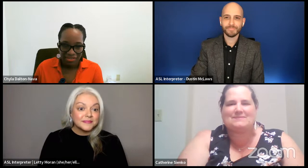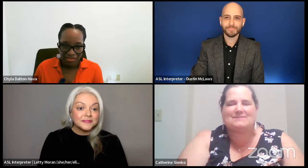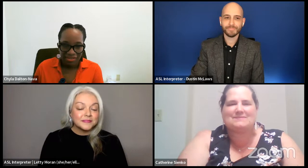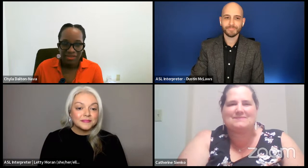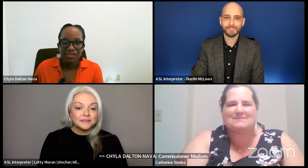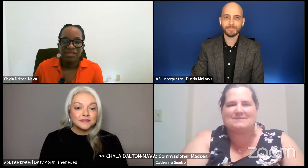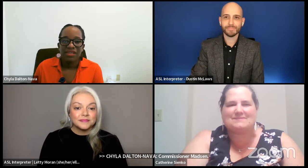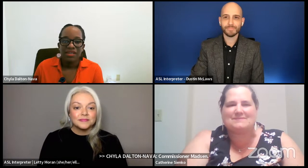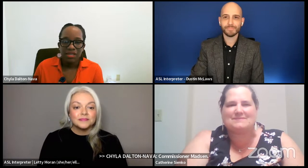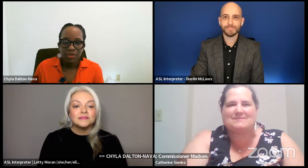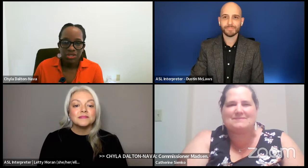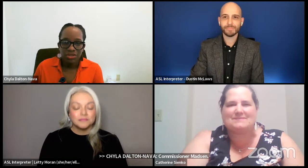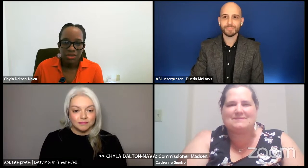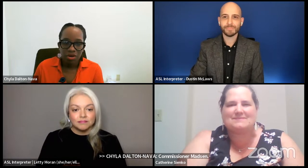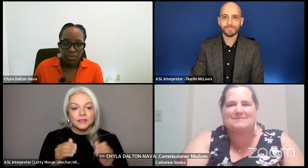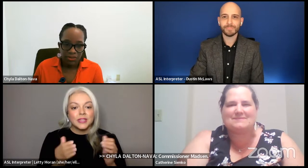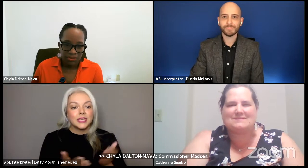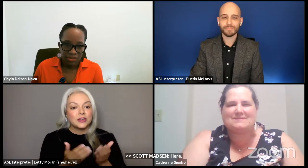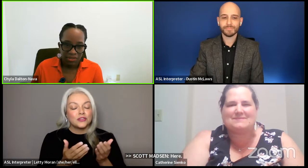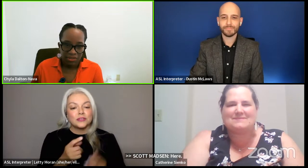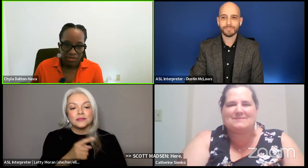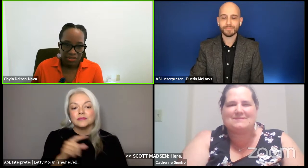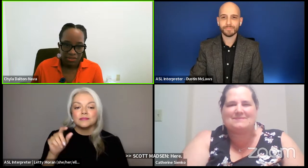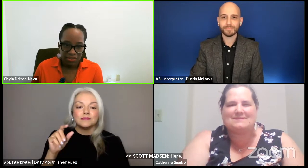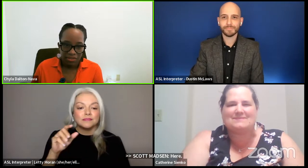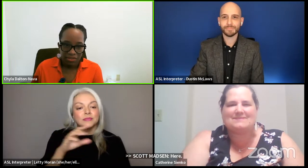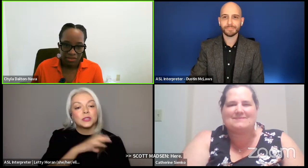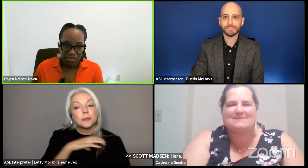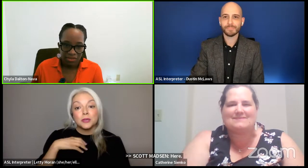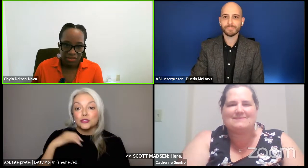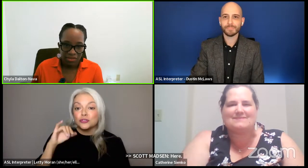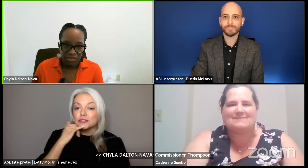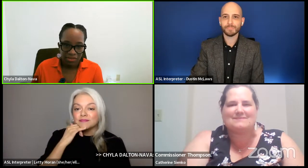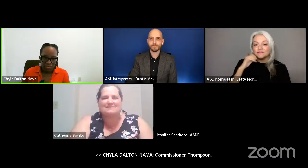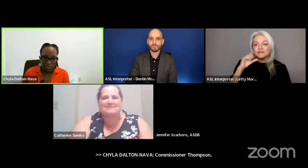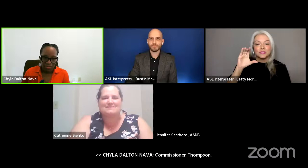Here. Commissioner Scarborough.